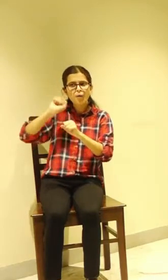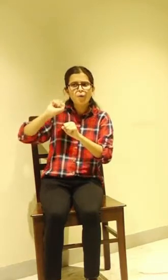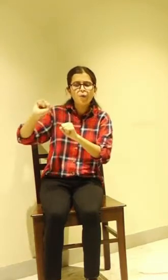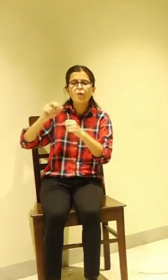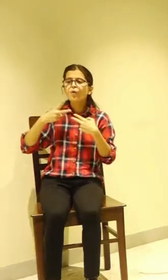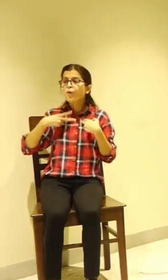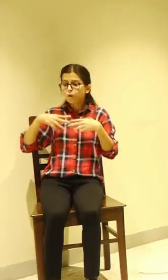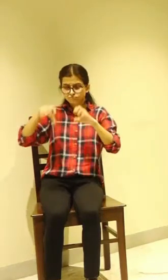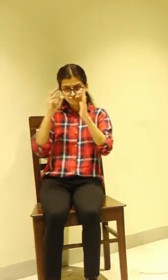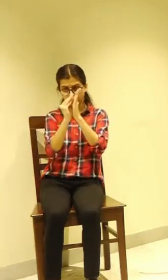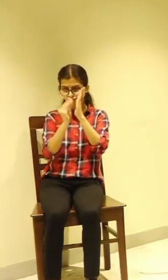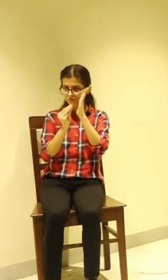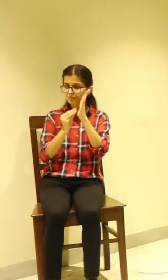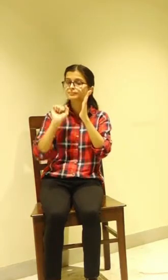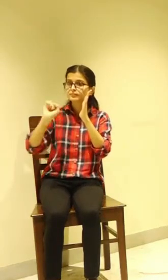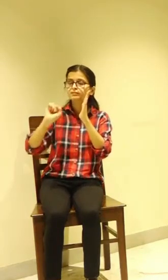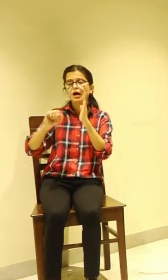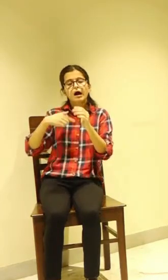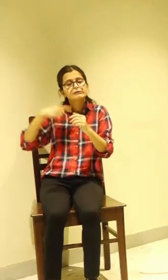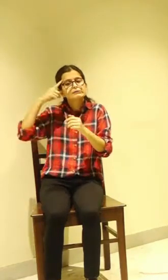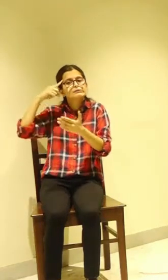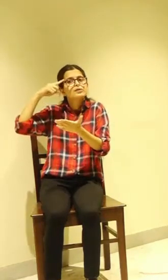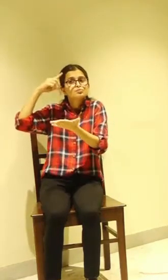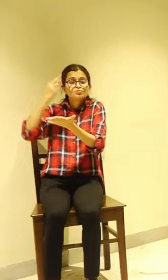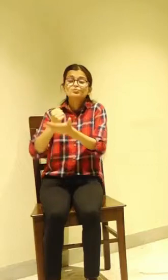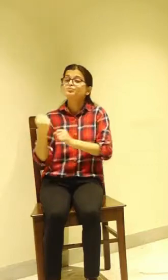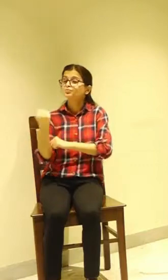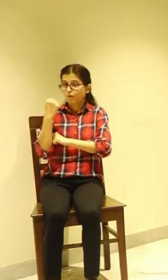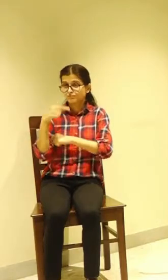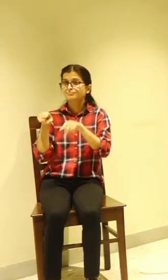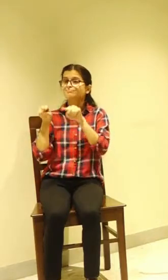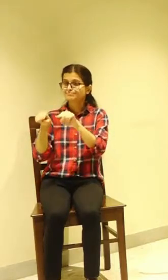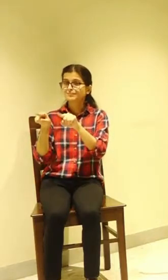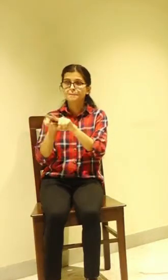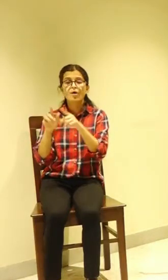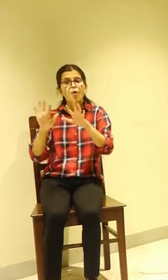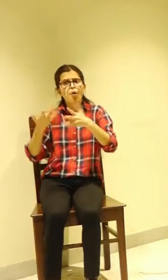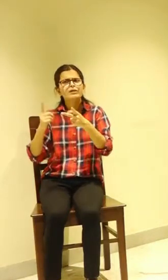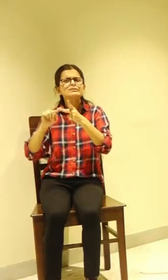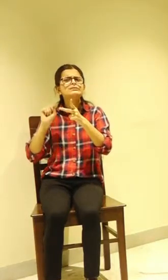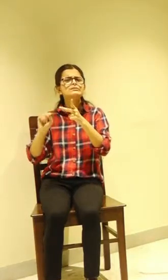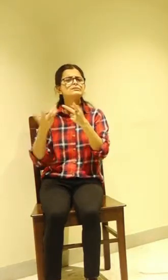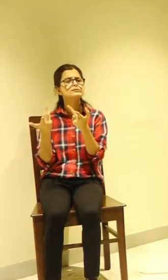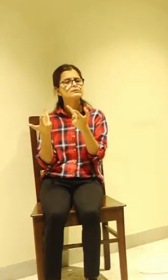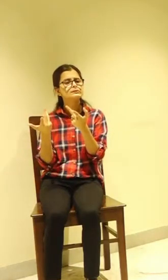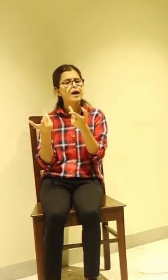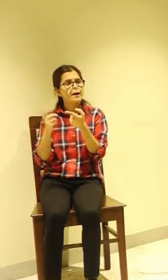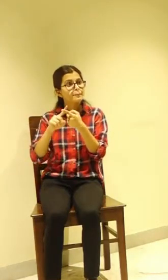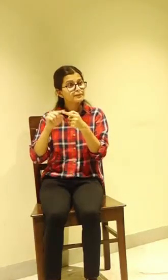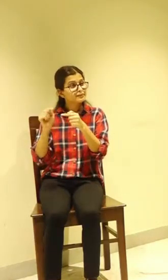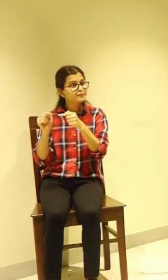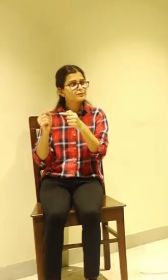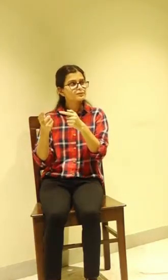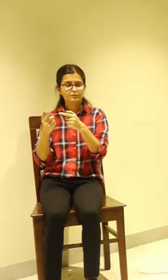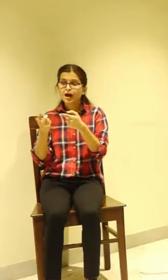constitution, is in fact is a strong belief. The second is that because there is this preliminary